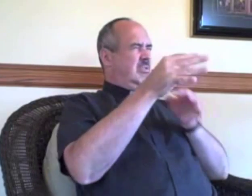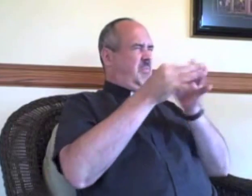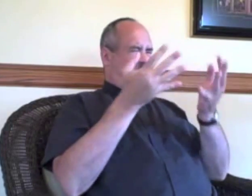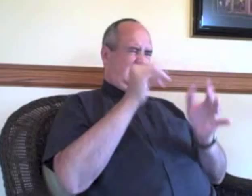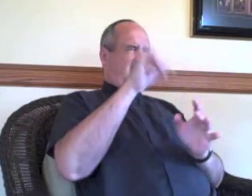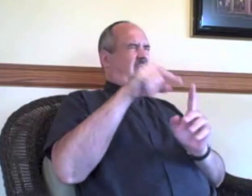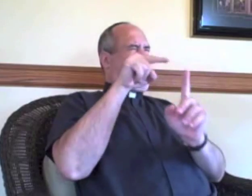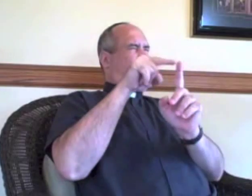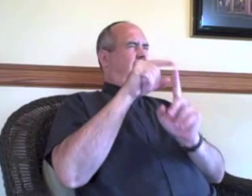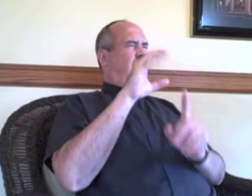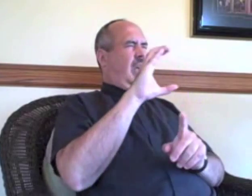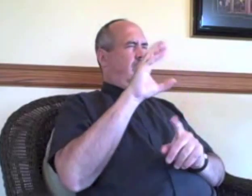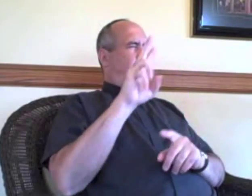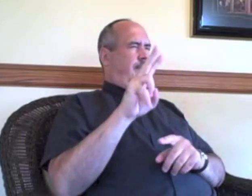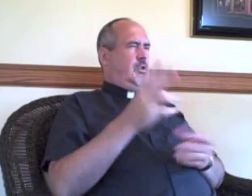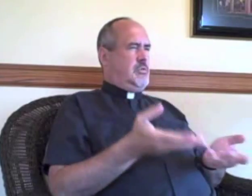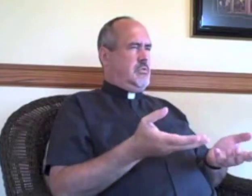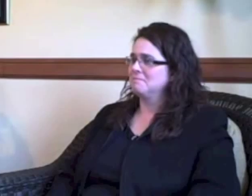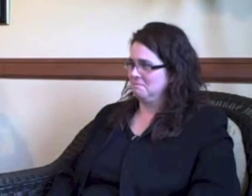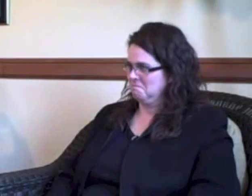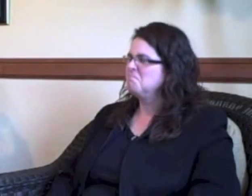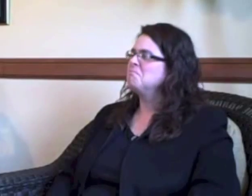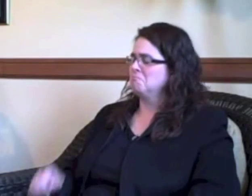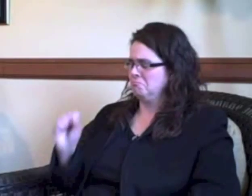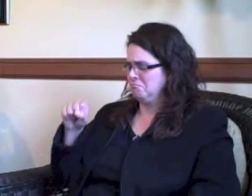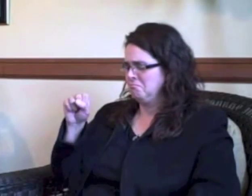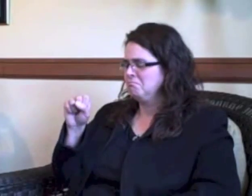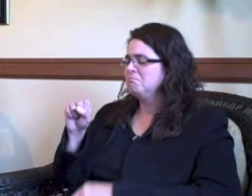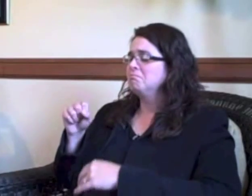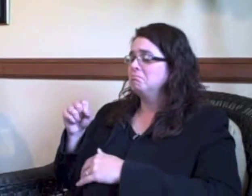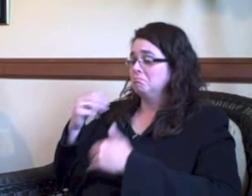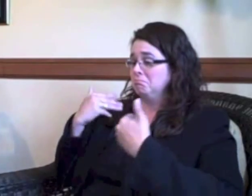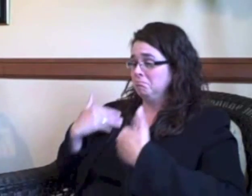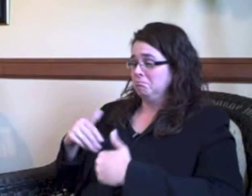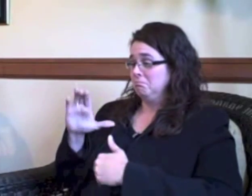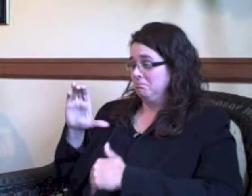So I was wondering if you could explain to us what a consecrated virgin is.